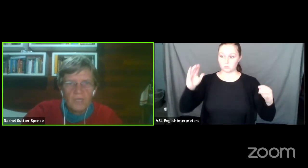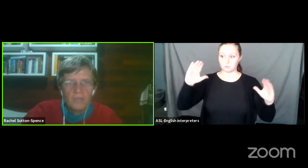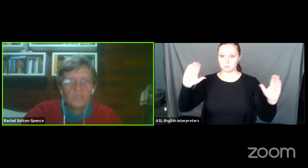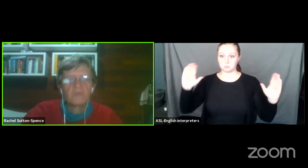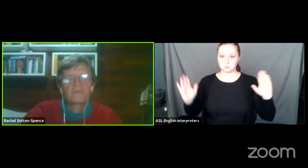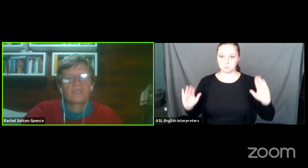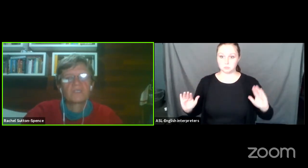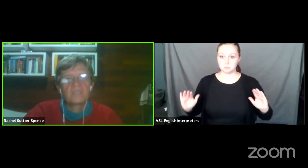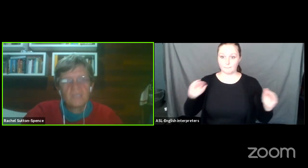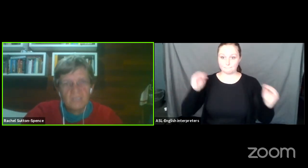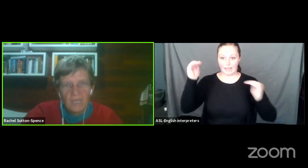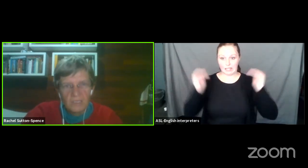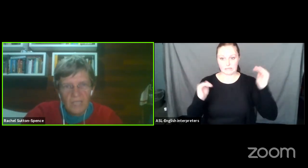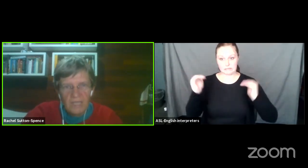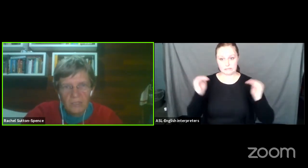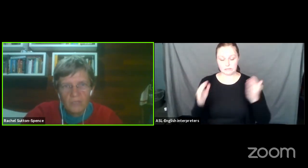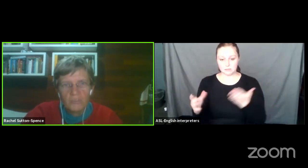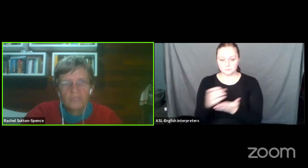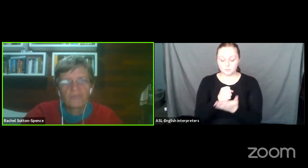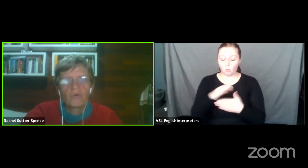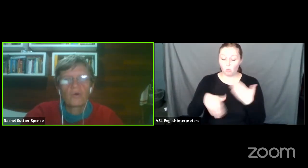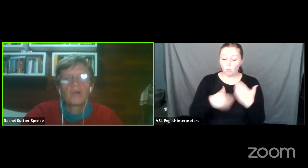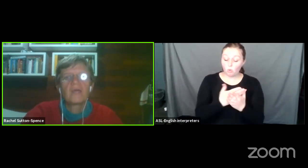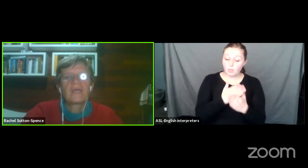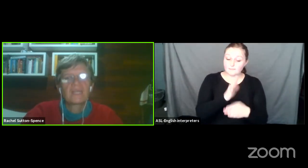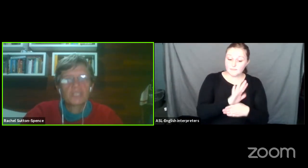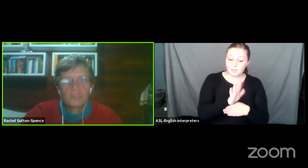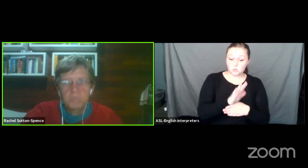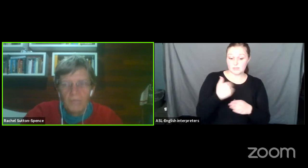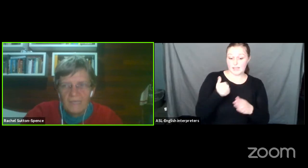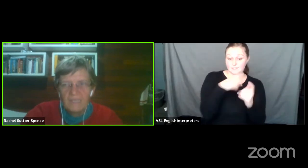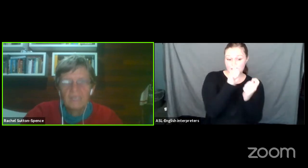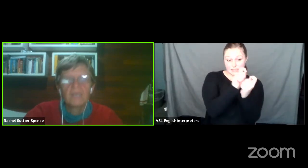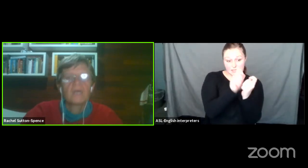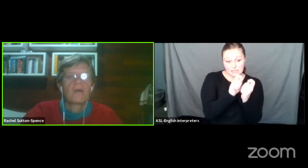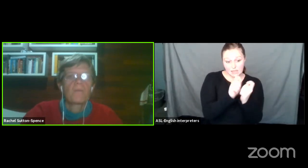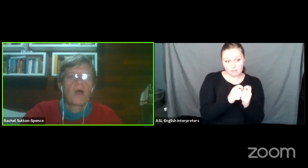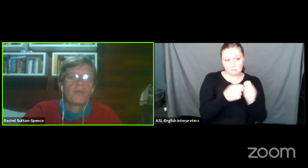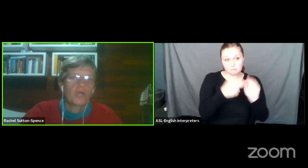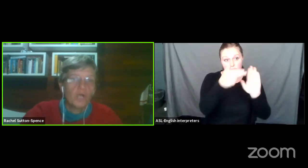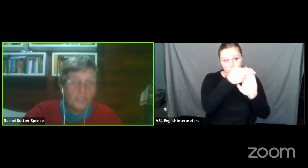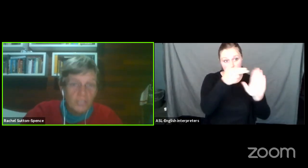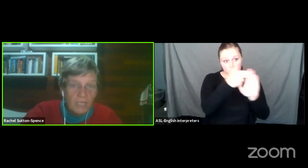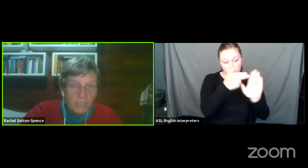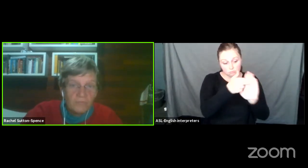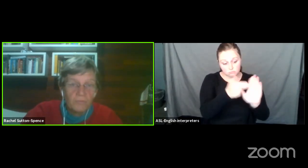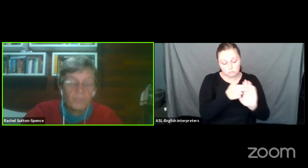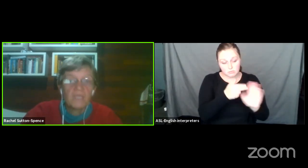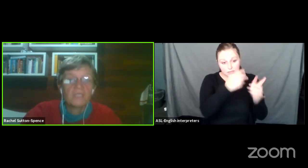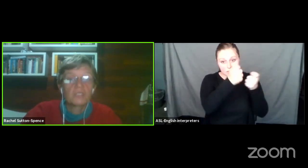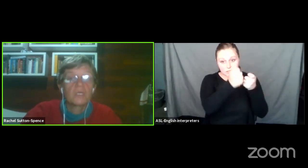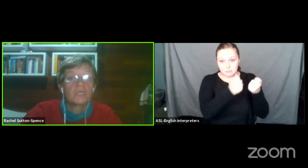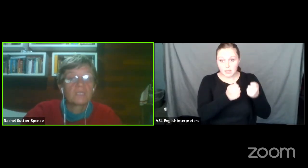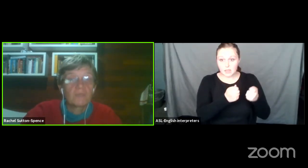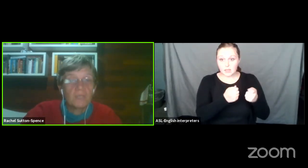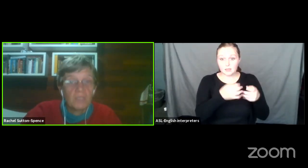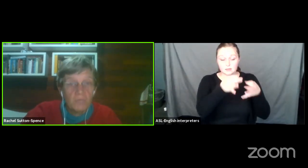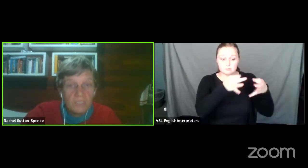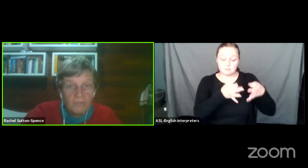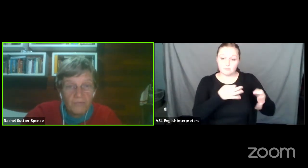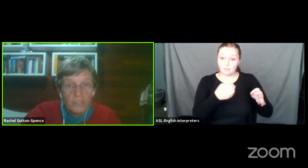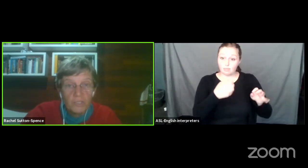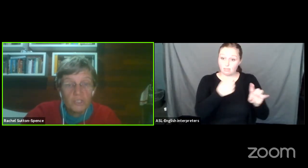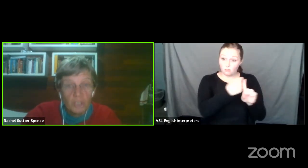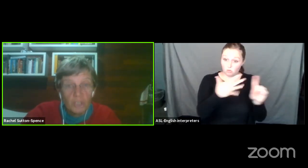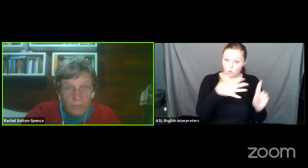videos we've done detailed head notes for, explaining the context of the piece, some of the